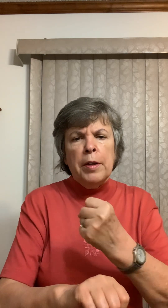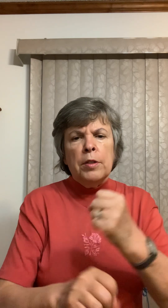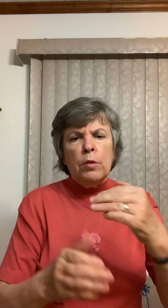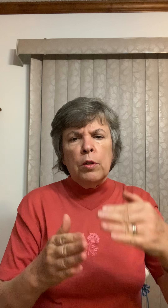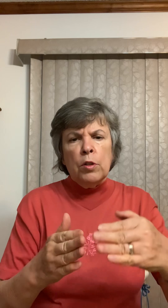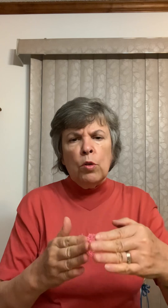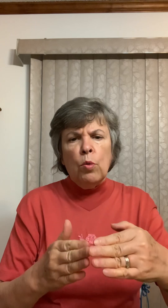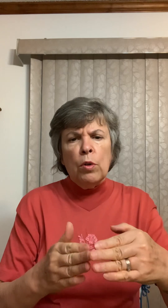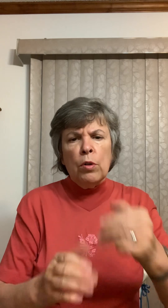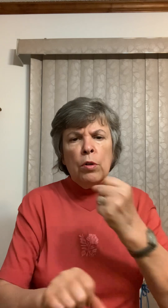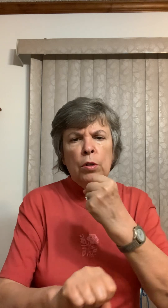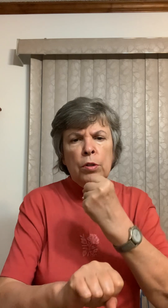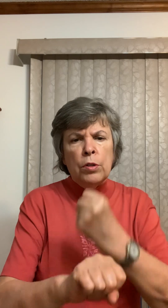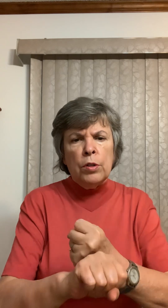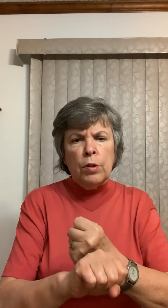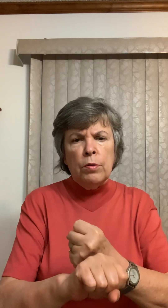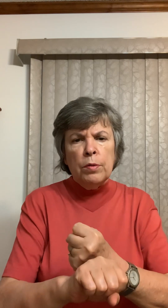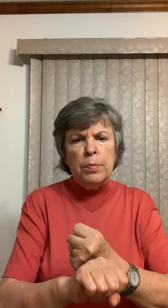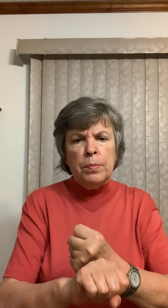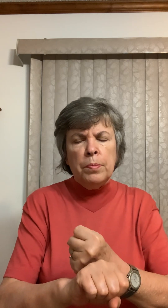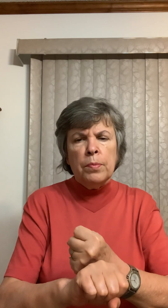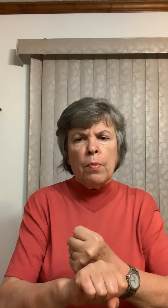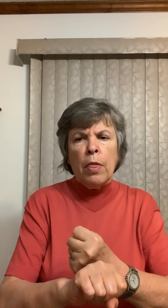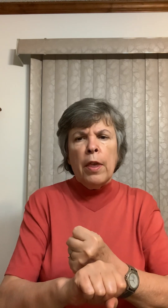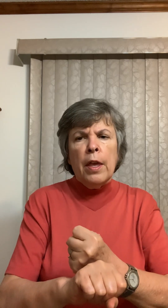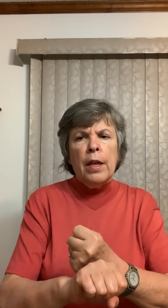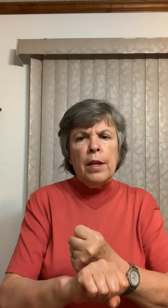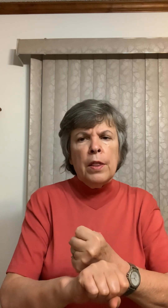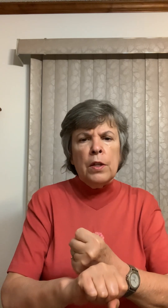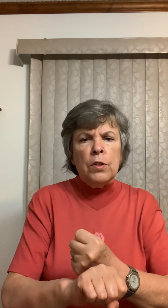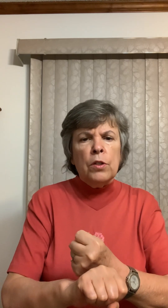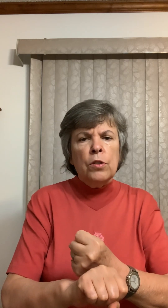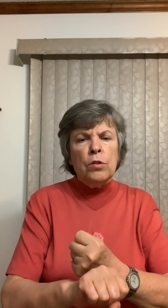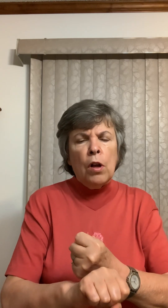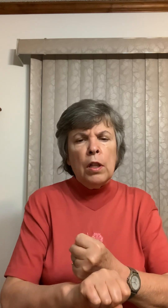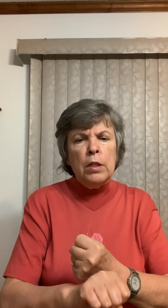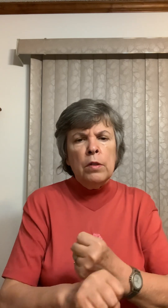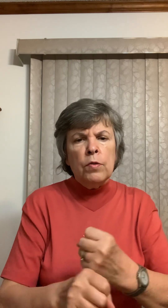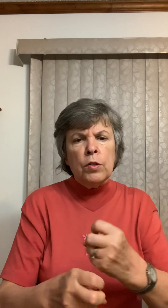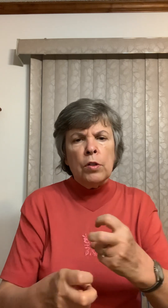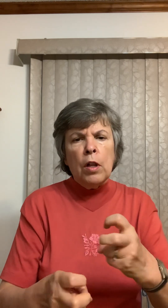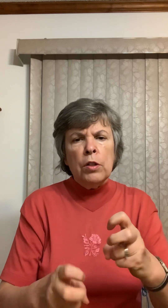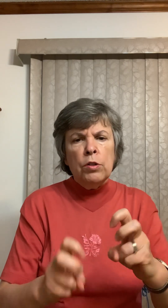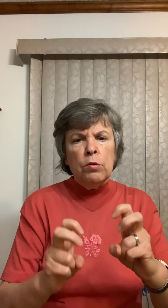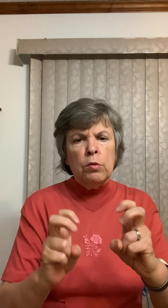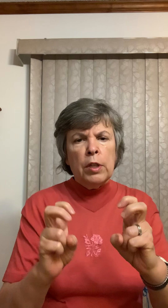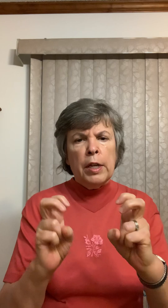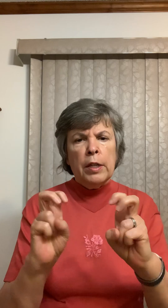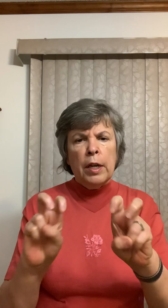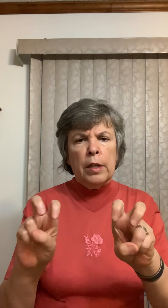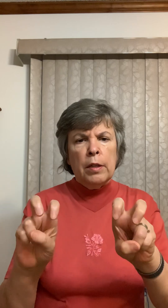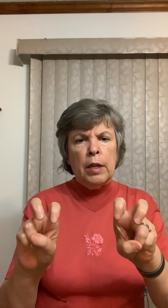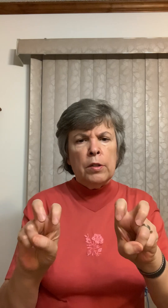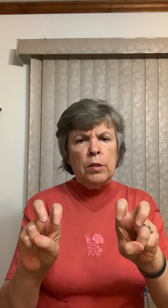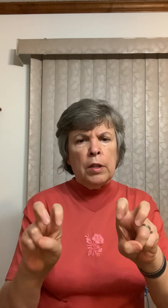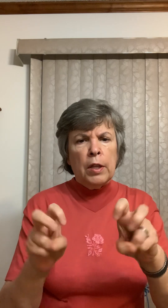So this cornerstone, this solid, for solid you take X's like